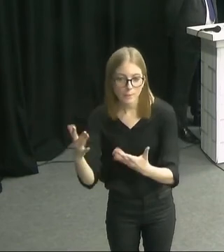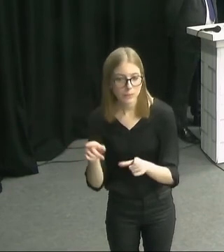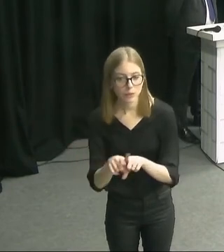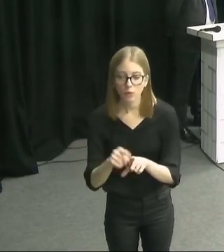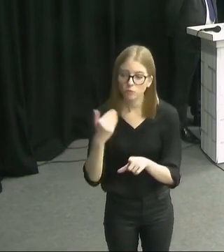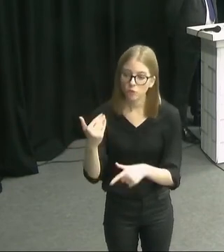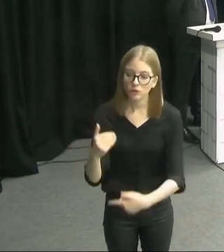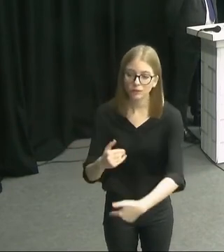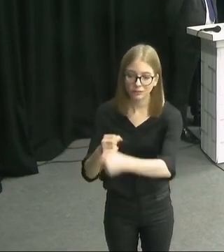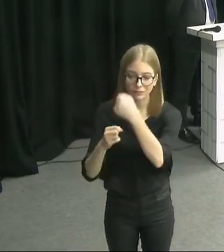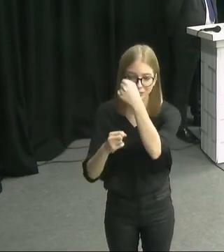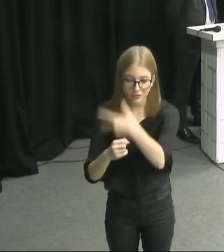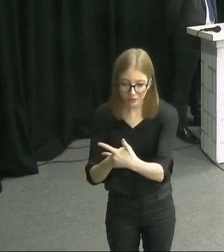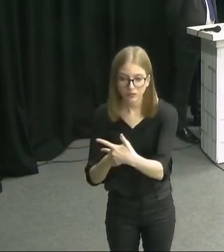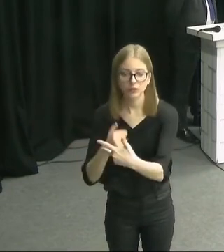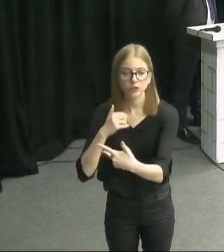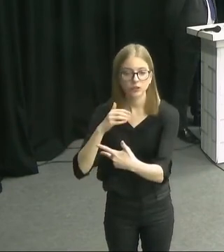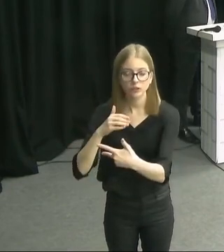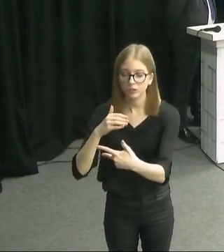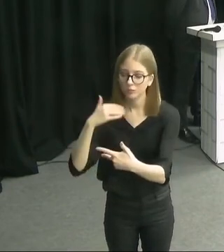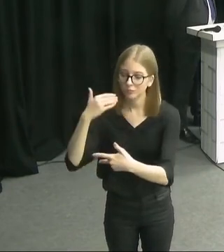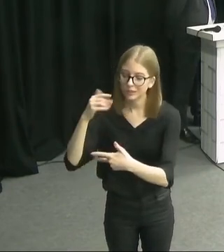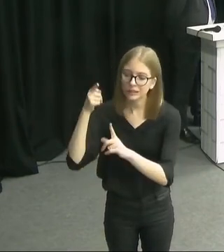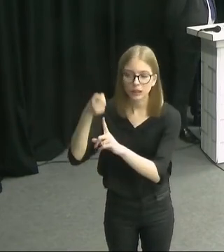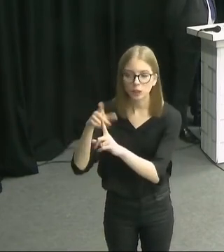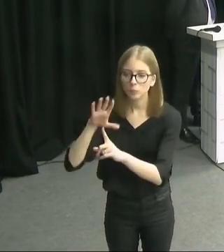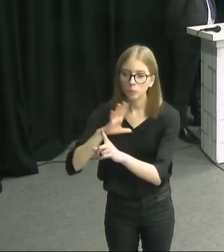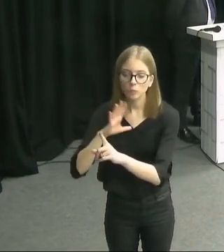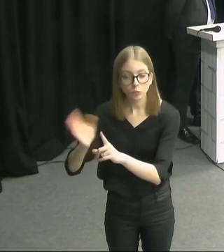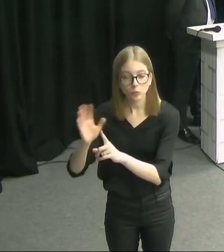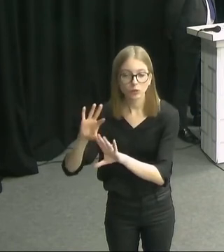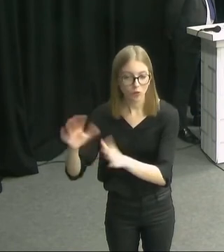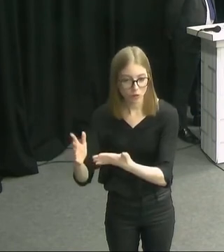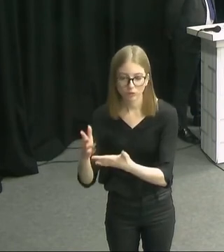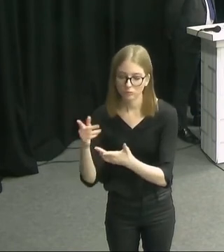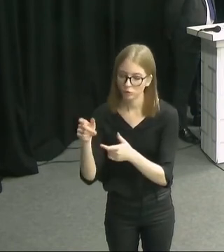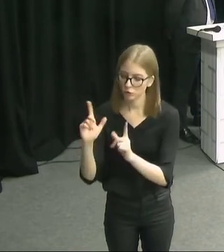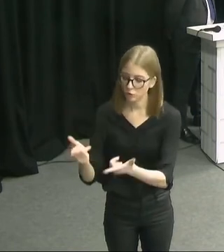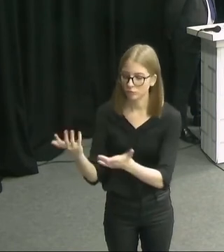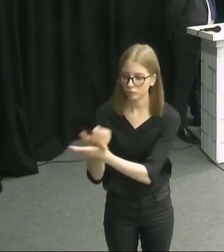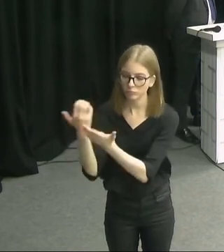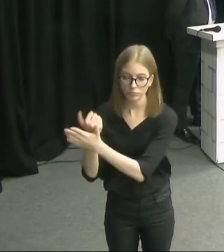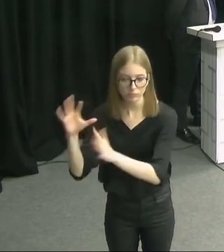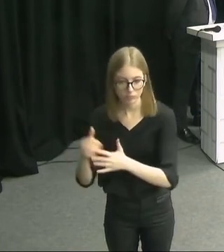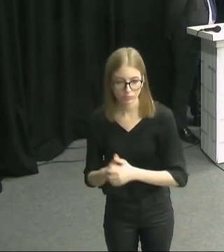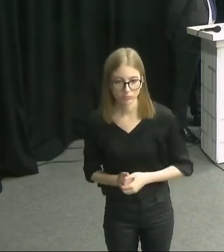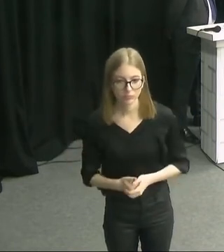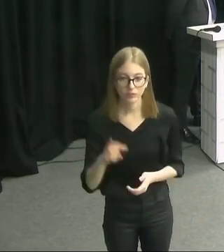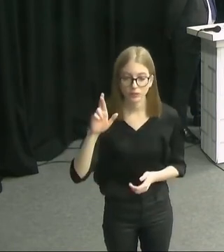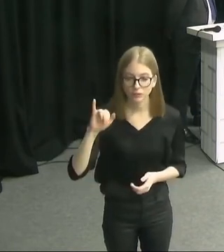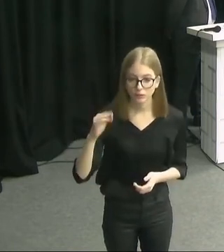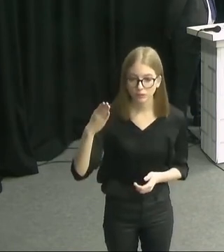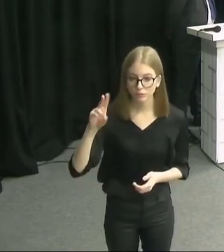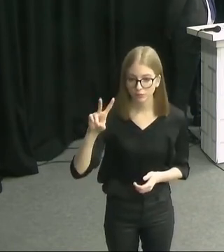how do you see the current financial situation of the students in Lithuania? And what are the three steps that you will undertake to improve